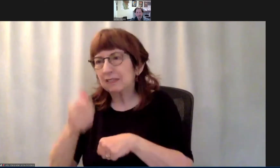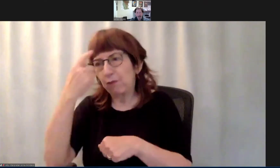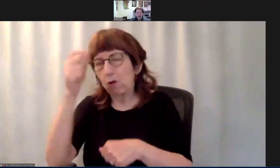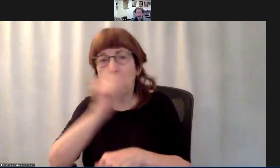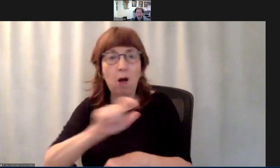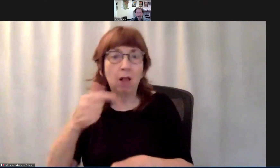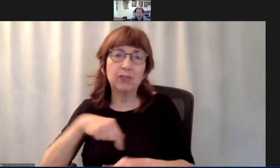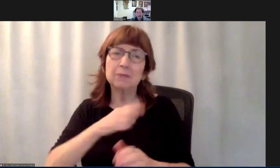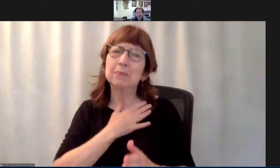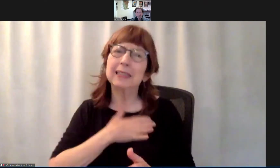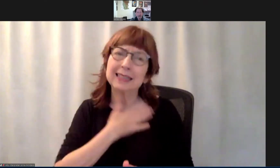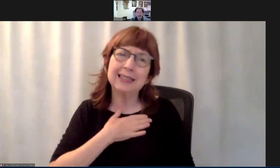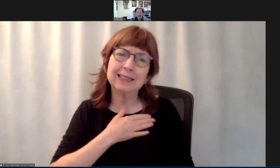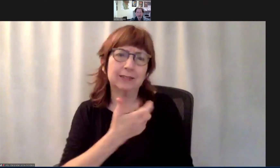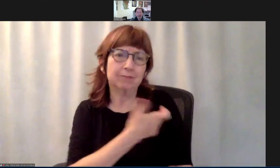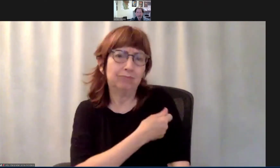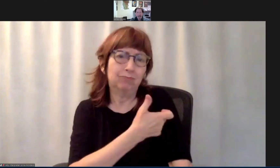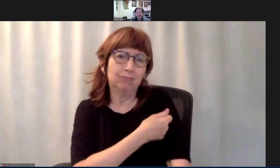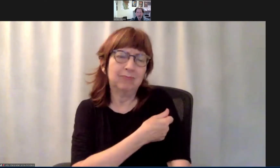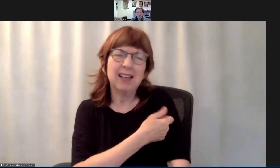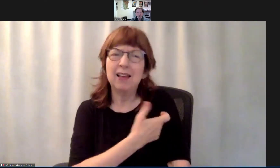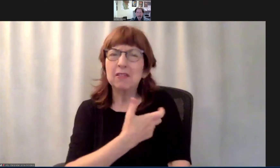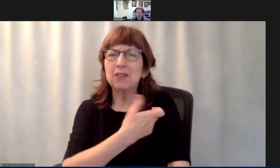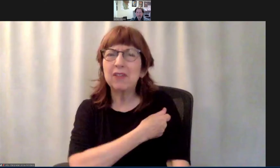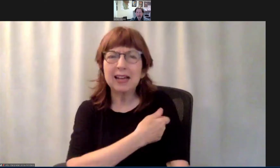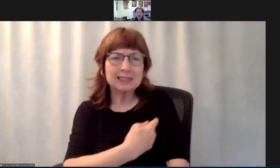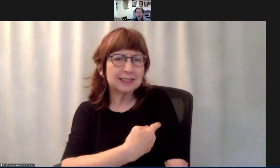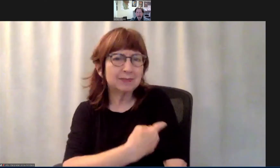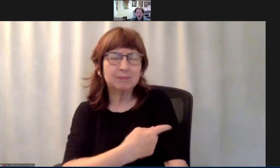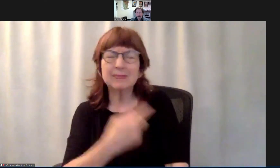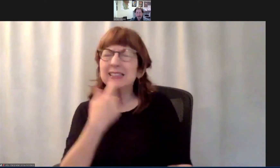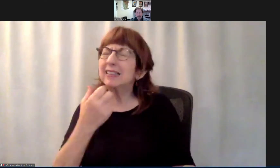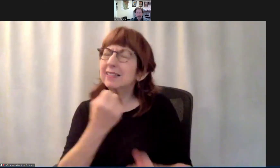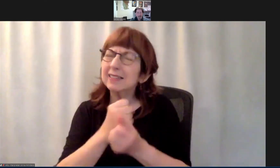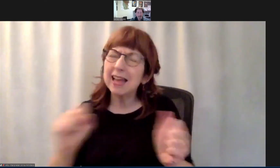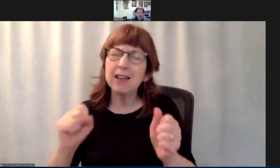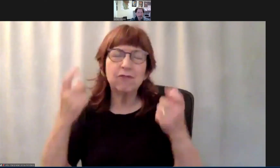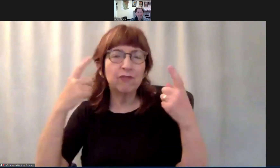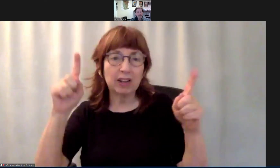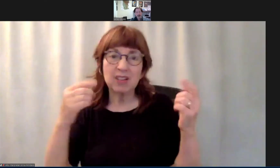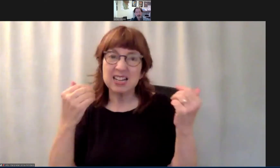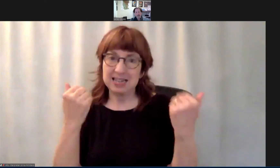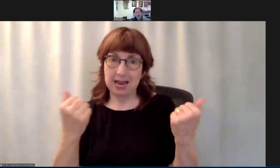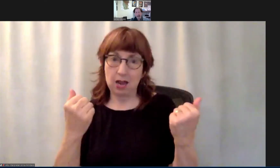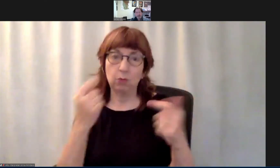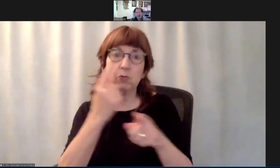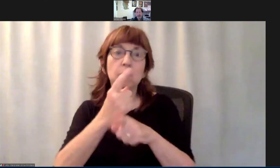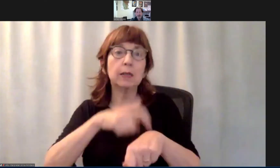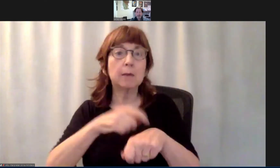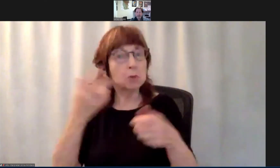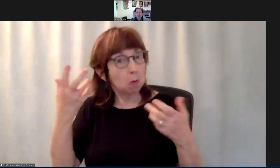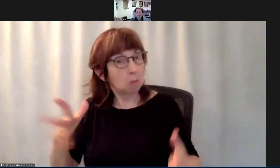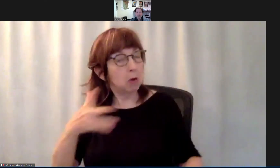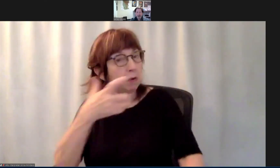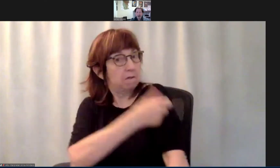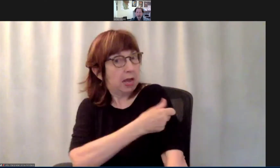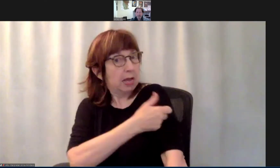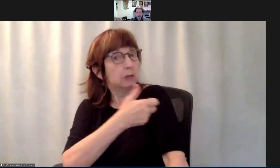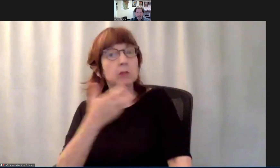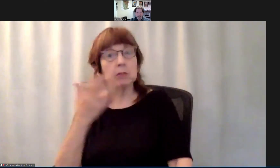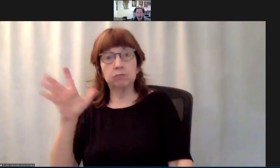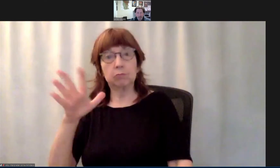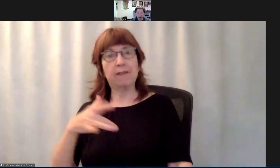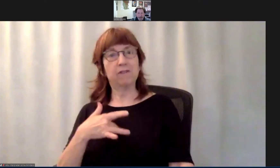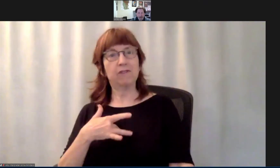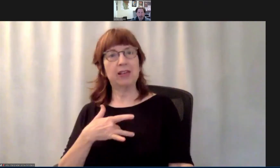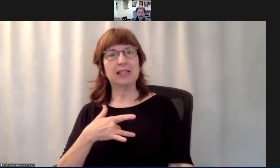please get vaccinated. These vaccines are safe and effective. Now is the time. If you have been vaccinated and believe that you are